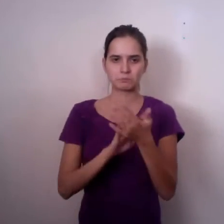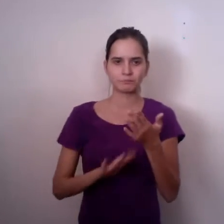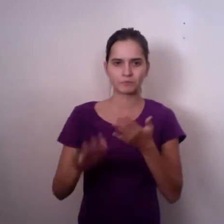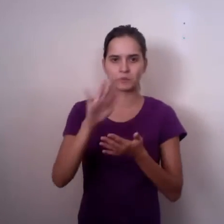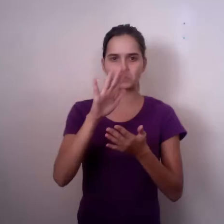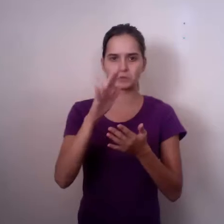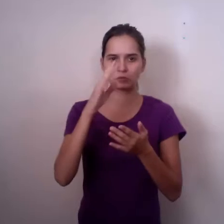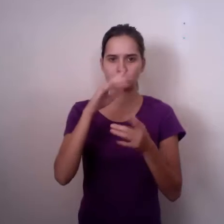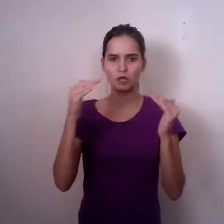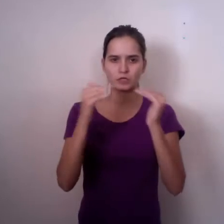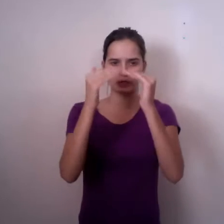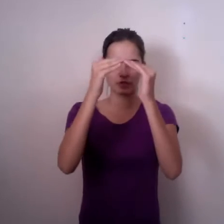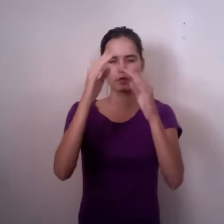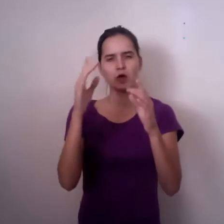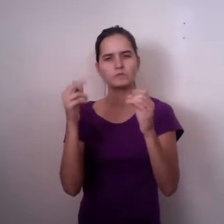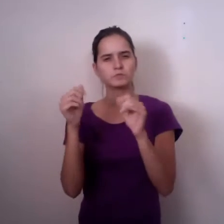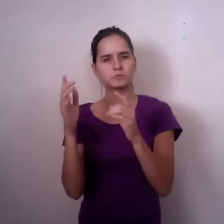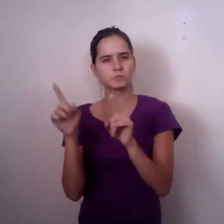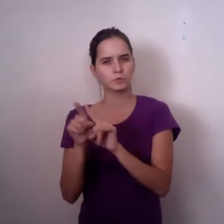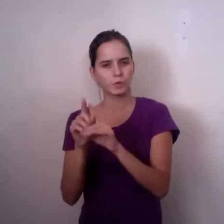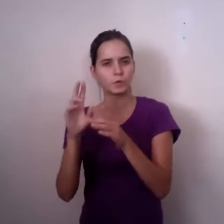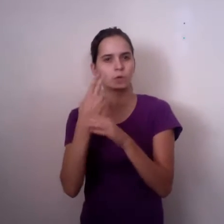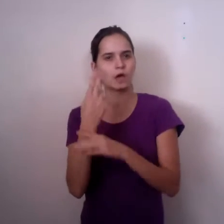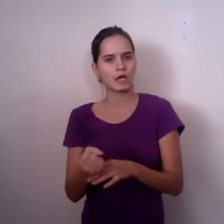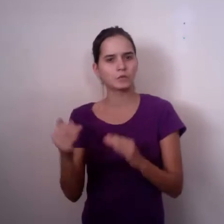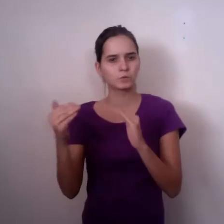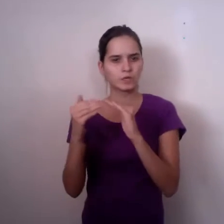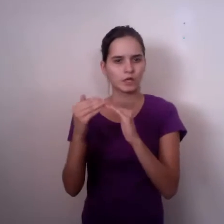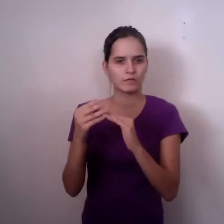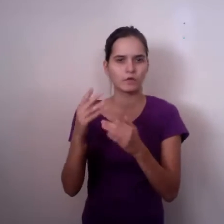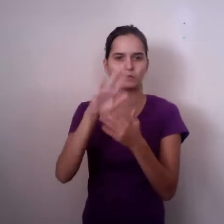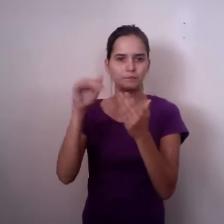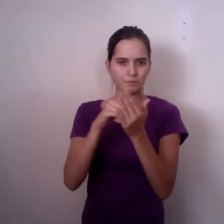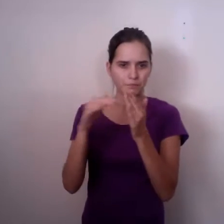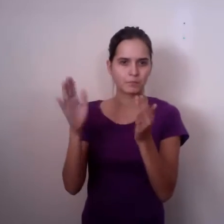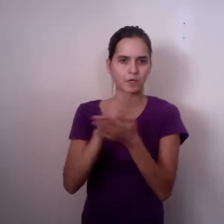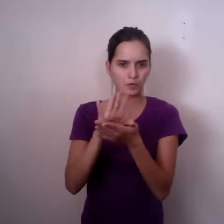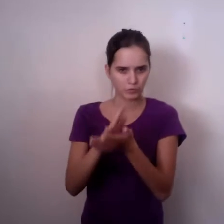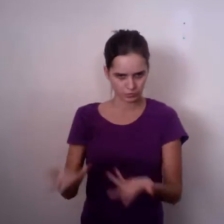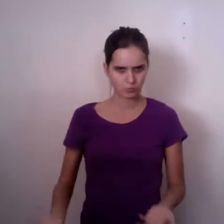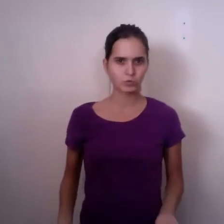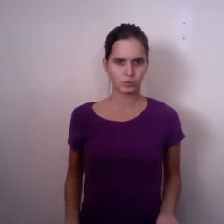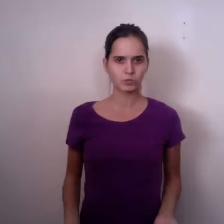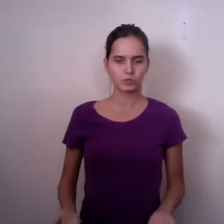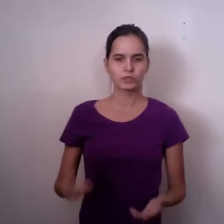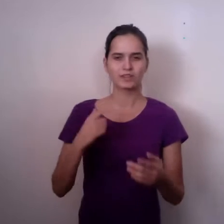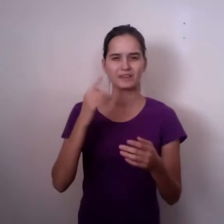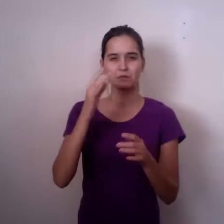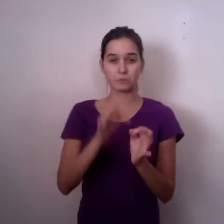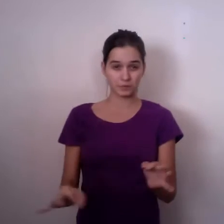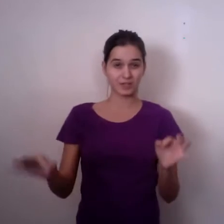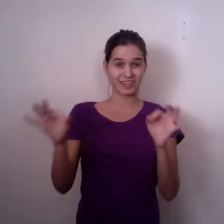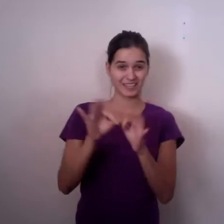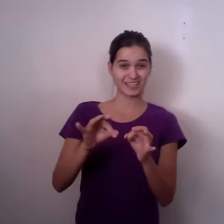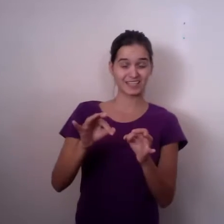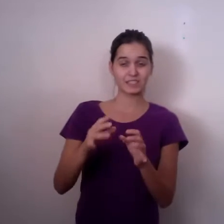school or middle school students. The key is to think about your reading and writing assignments as